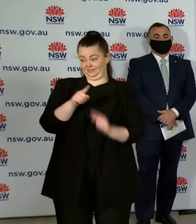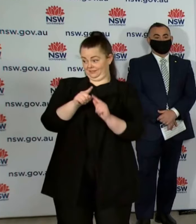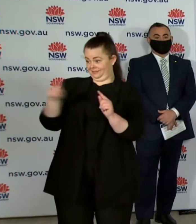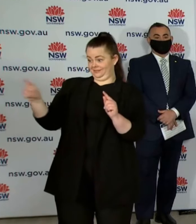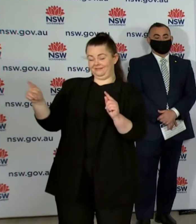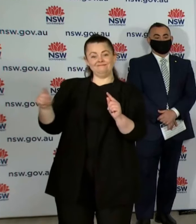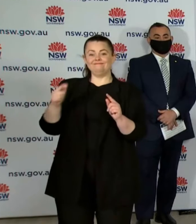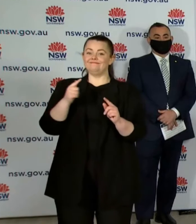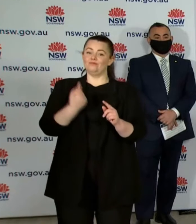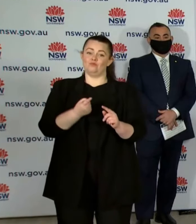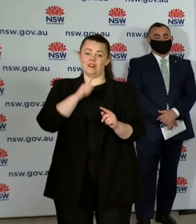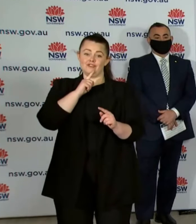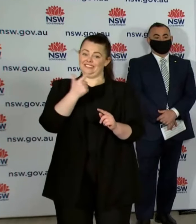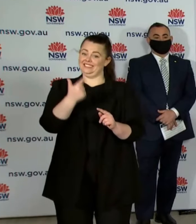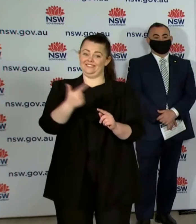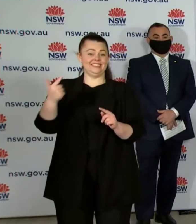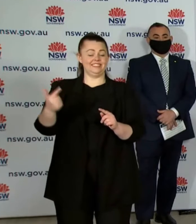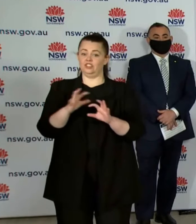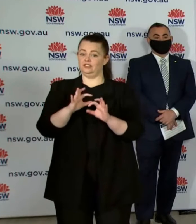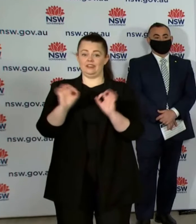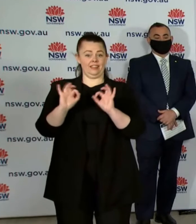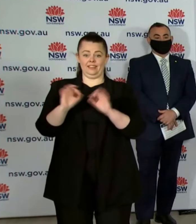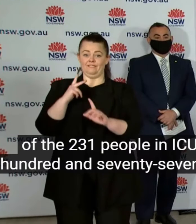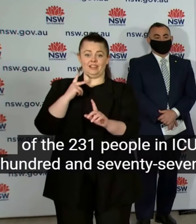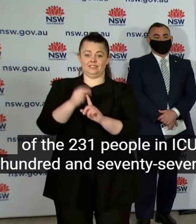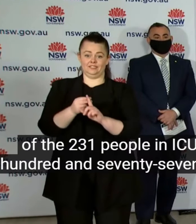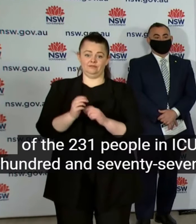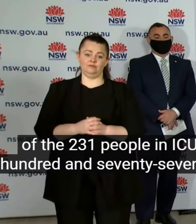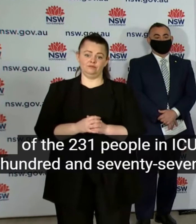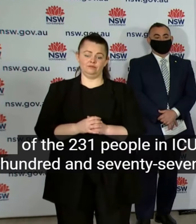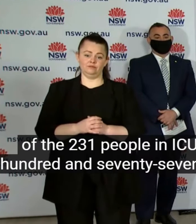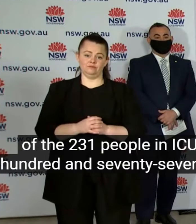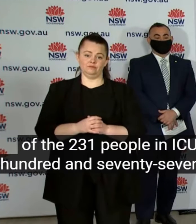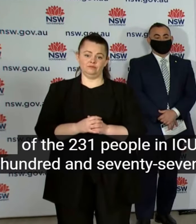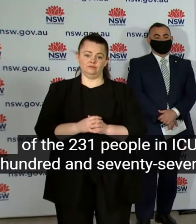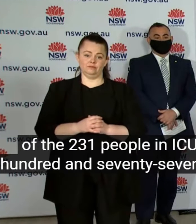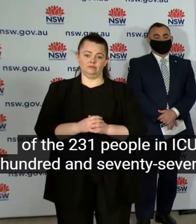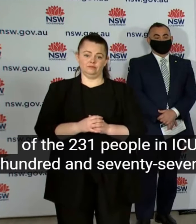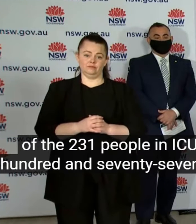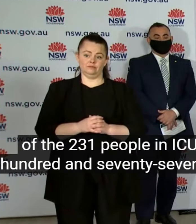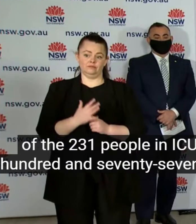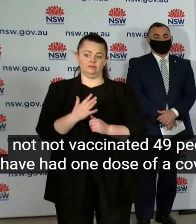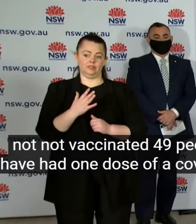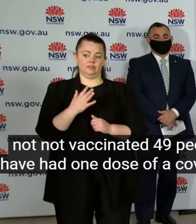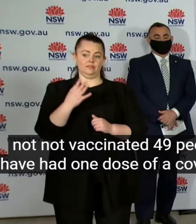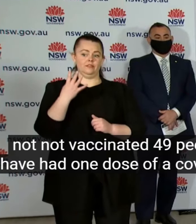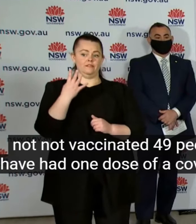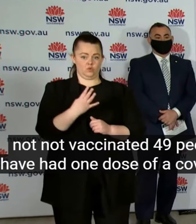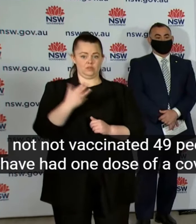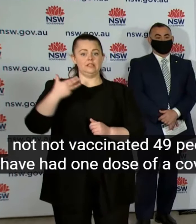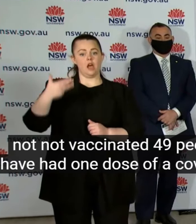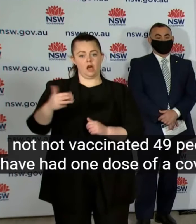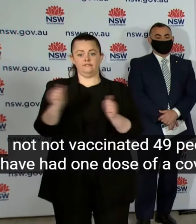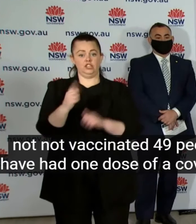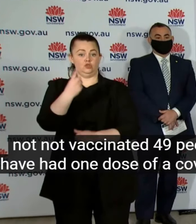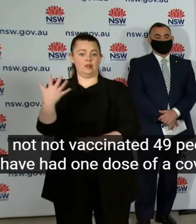177 are not vaccinated. 49 people have had one dose of a COVID-19 vaccine, and 5